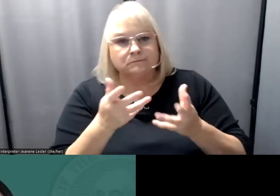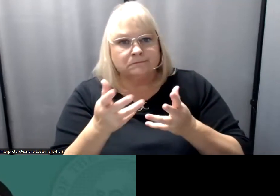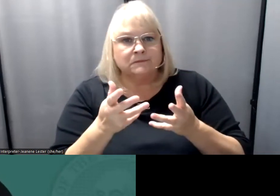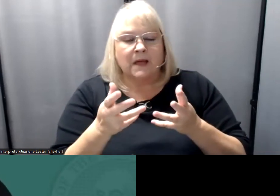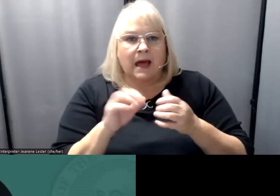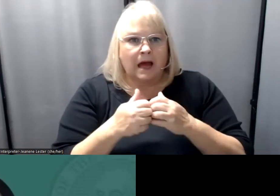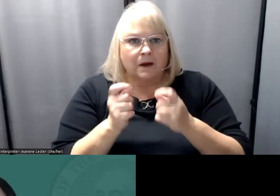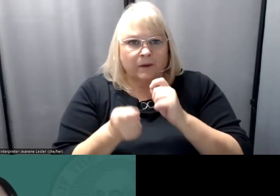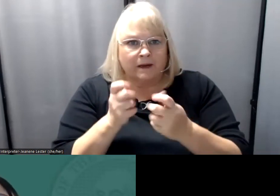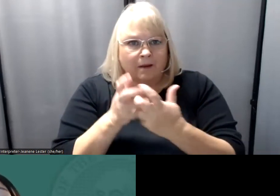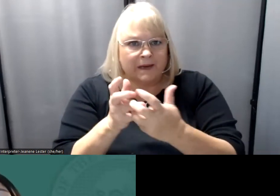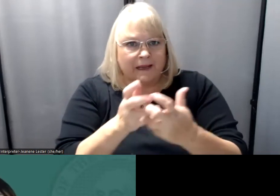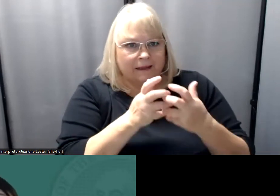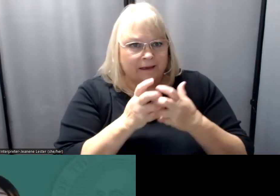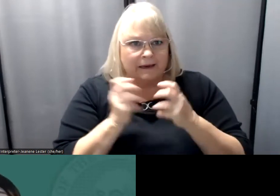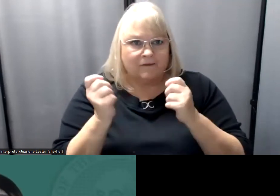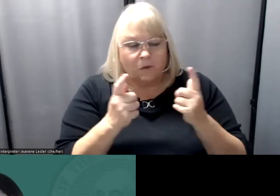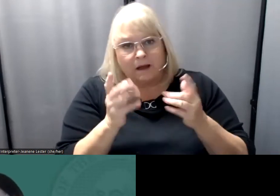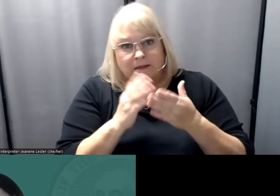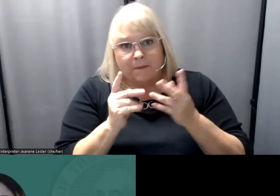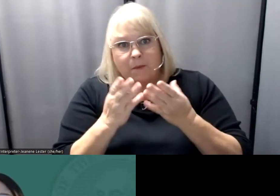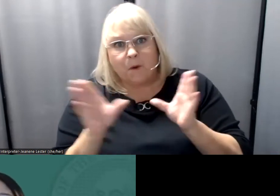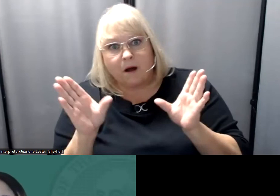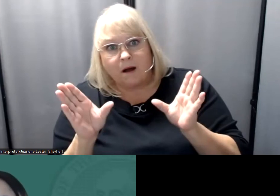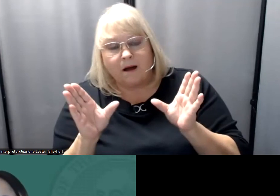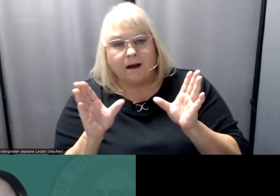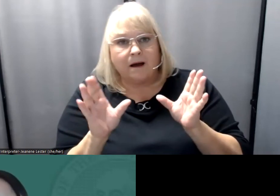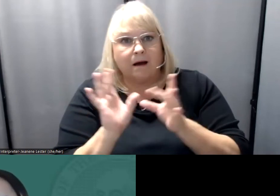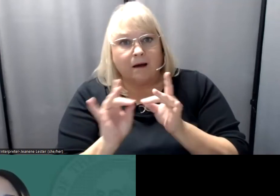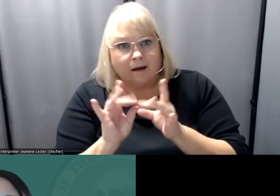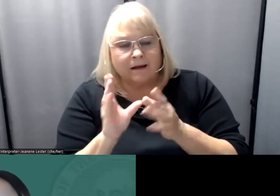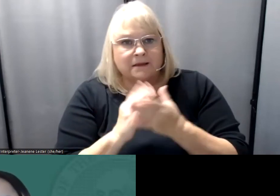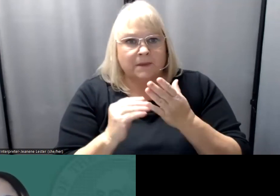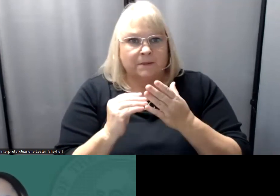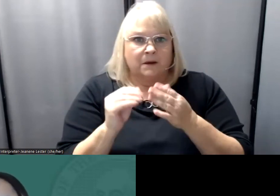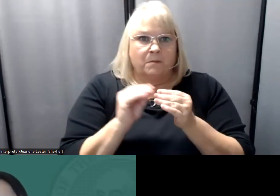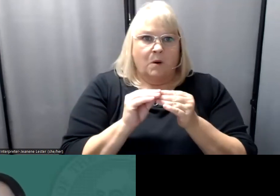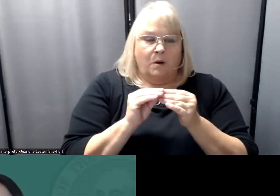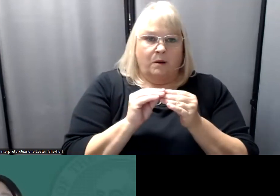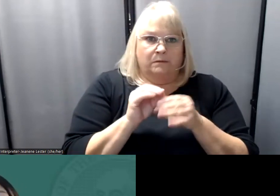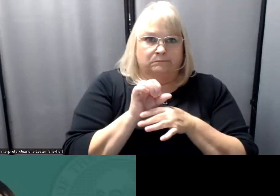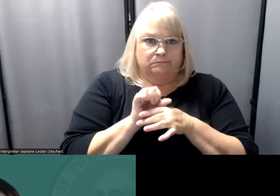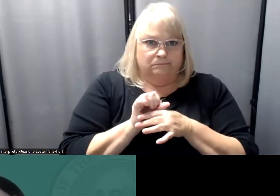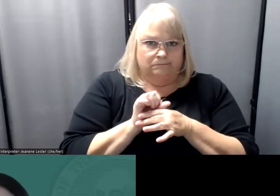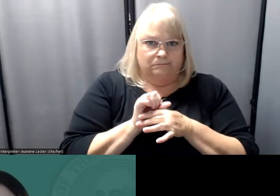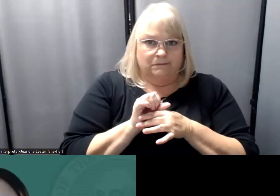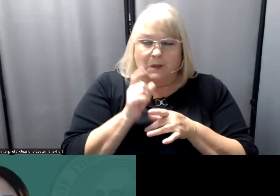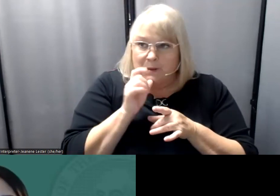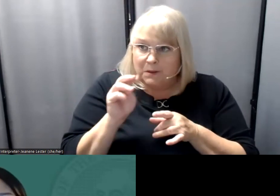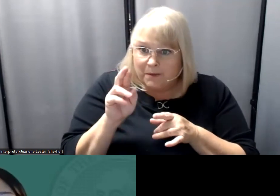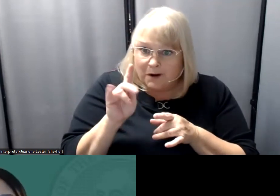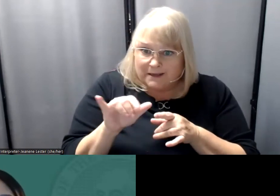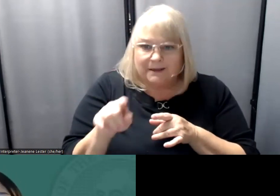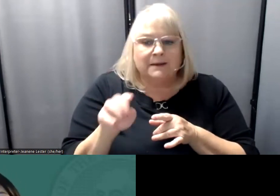than alienate folks who are maybe uncomfortable on camera? Yeah, first, if that's Marty. Marty, yeah,